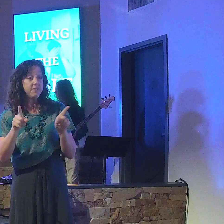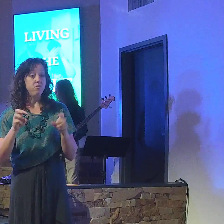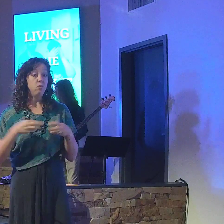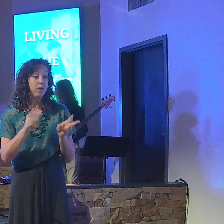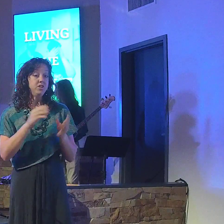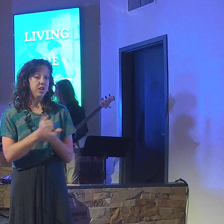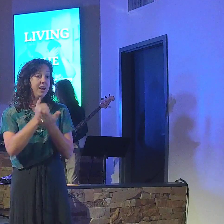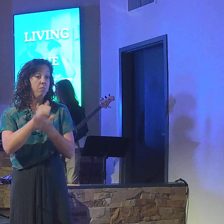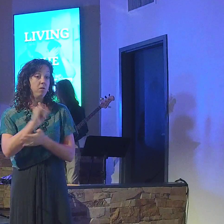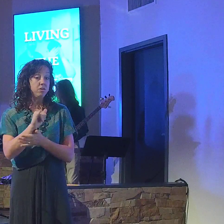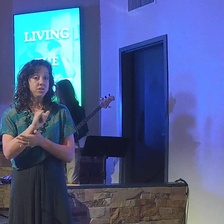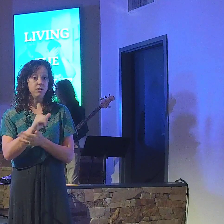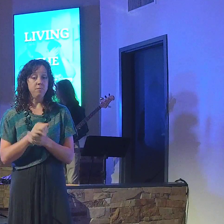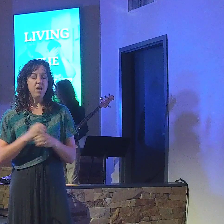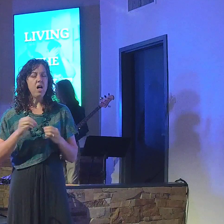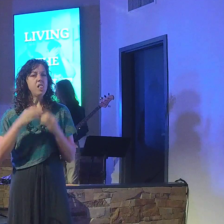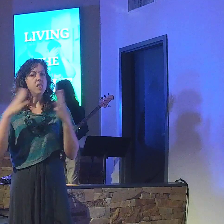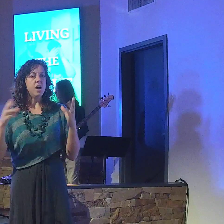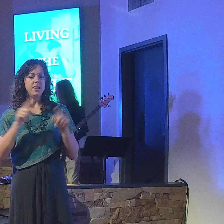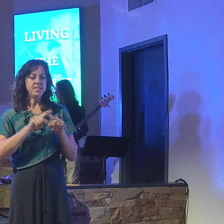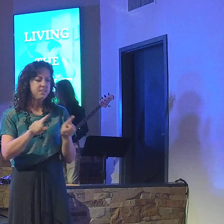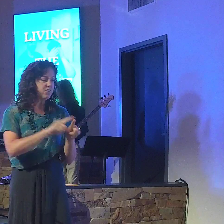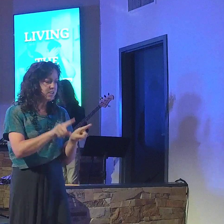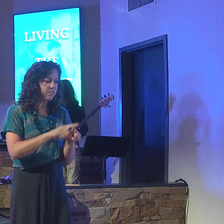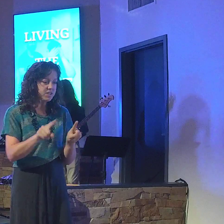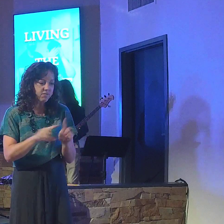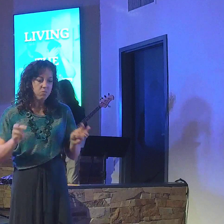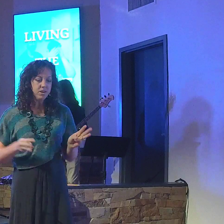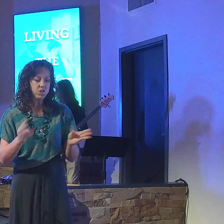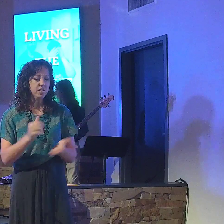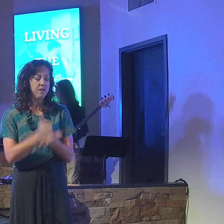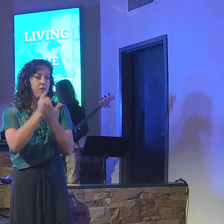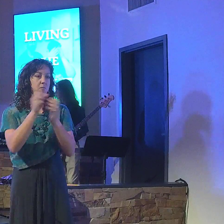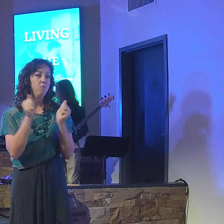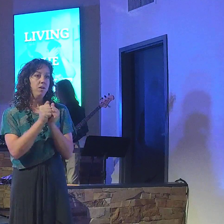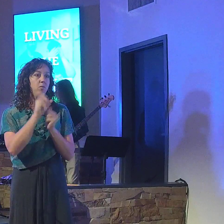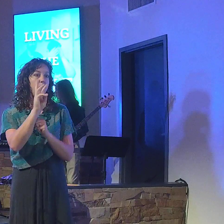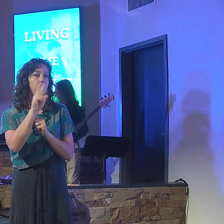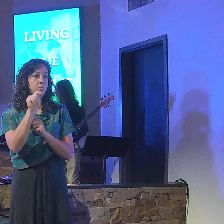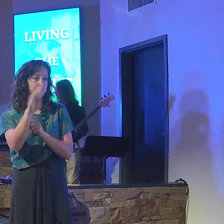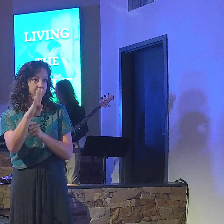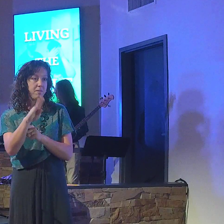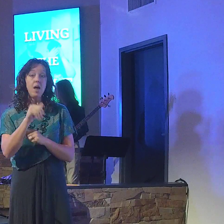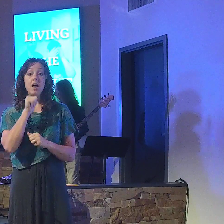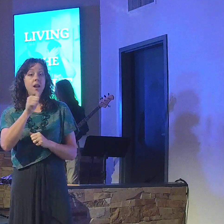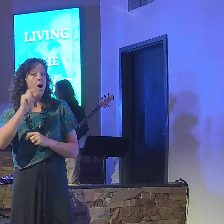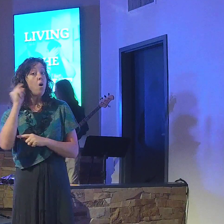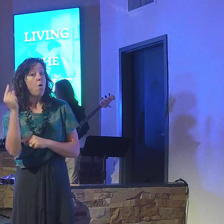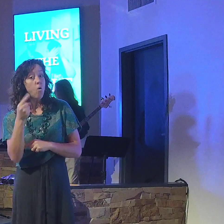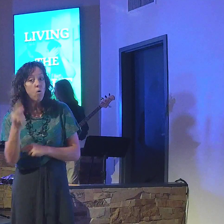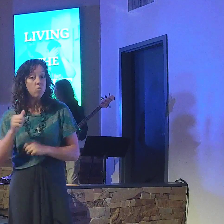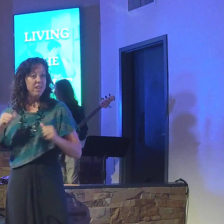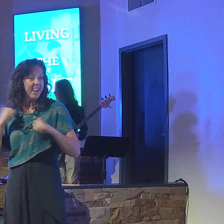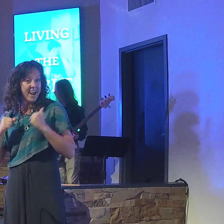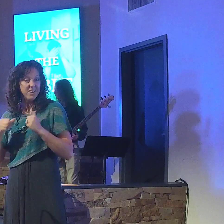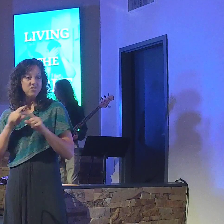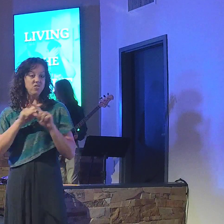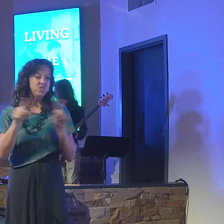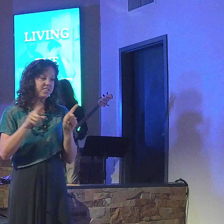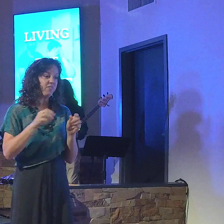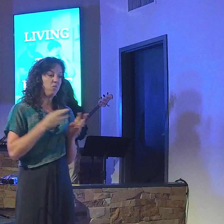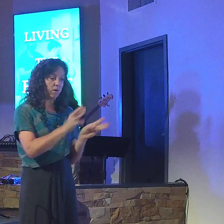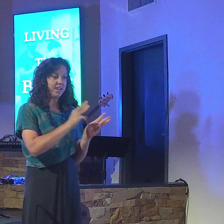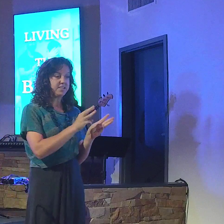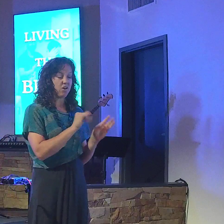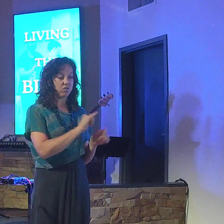well, because there is a lot that goes into making Walk Through Bethlehem happen. So it is not just the actors, there are so many other roles as well. And